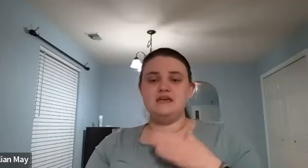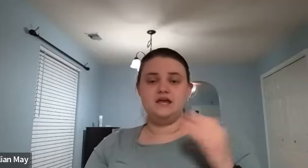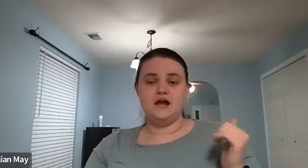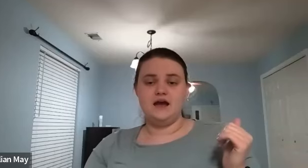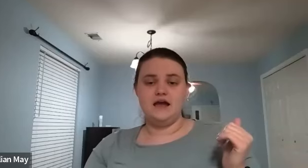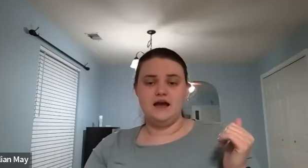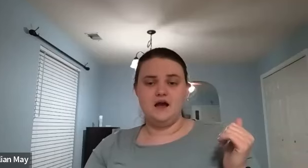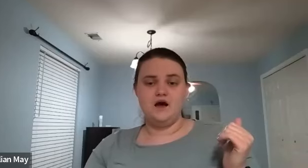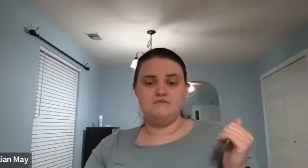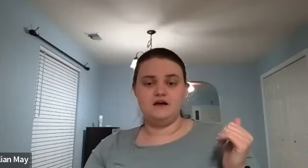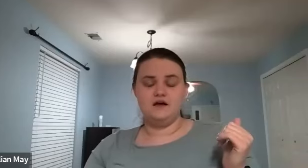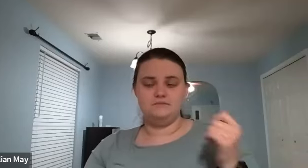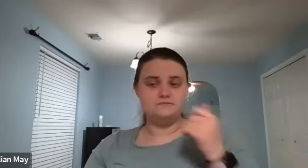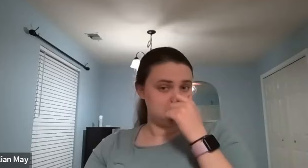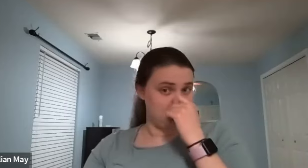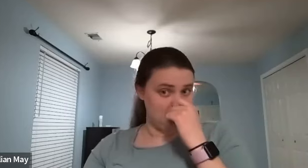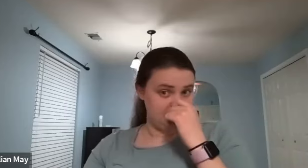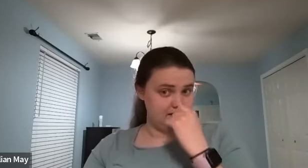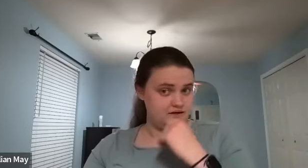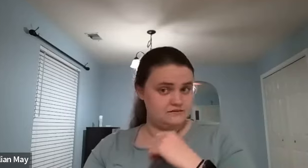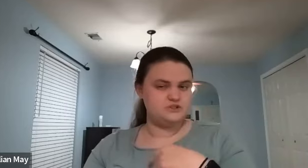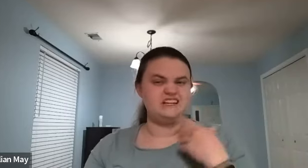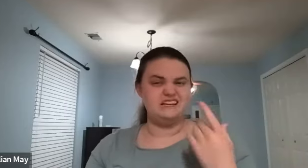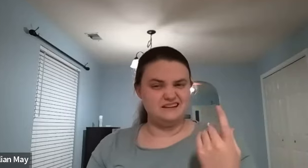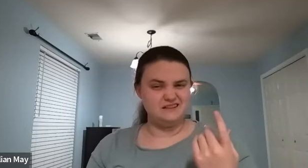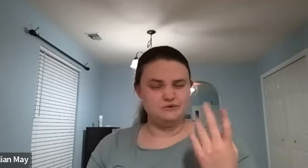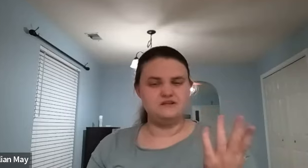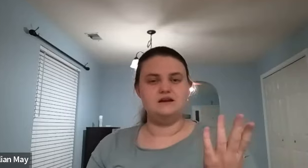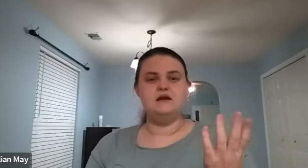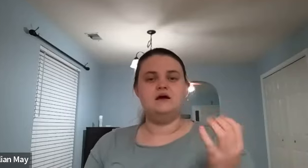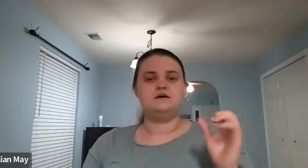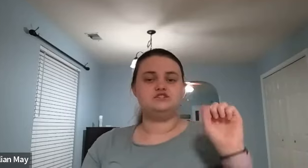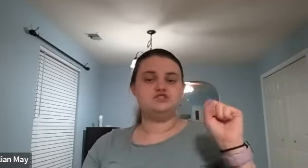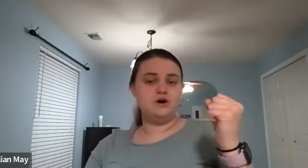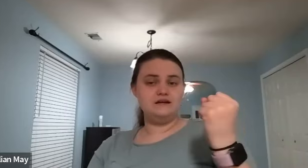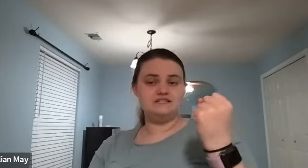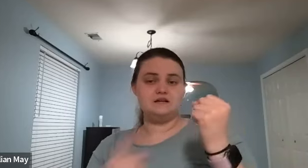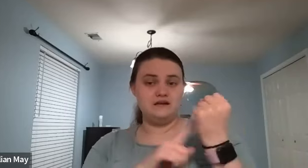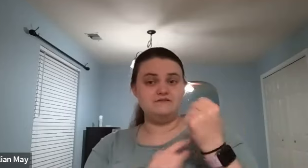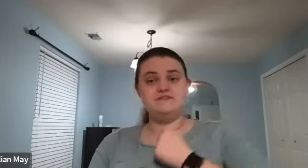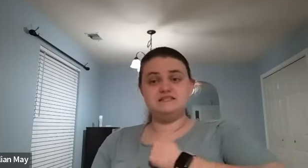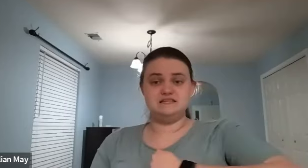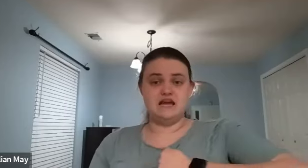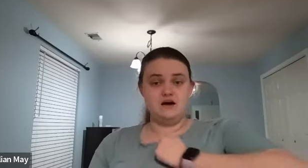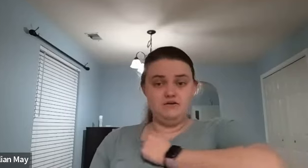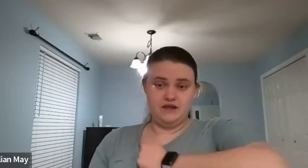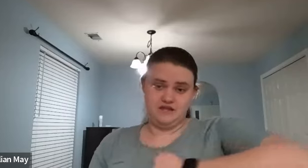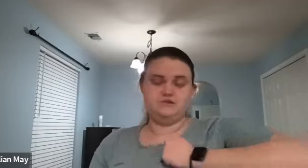Then I have sorry, which again I think we've done. Sorry is going to be a fist now and doing the